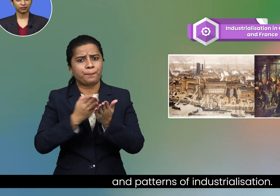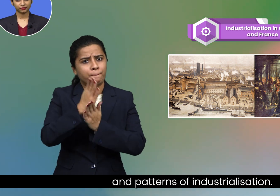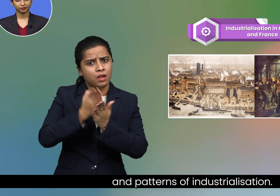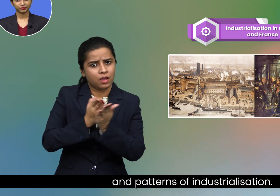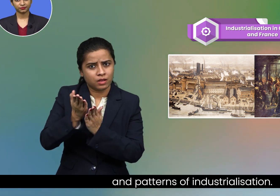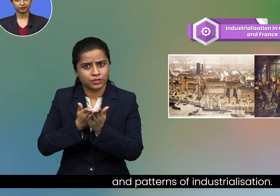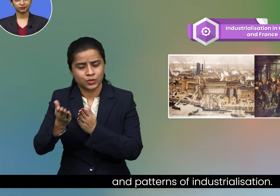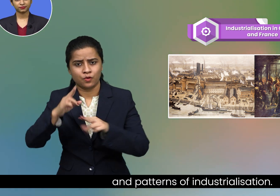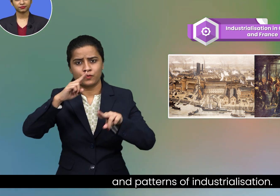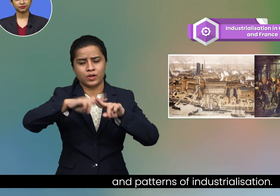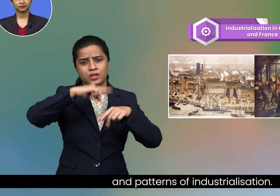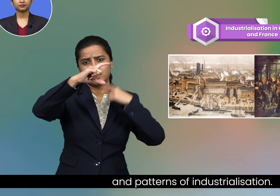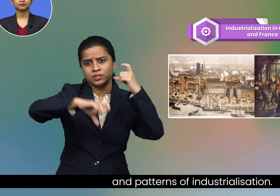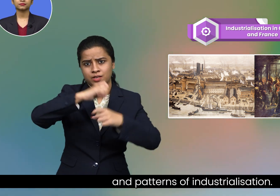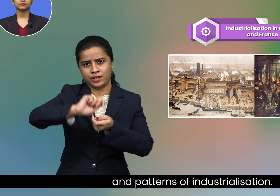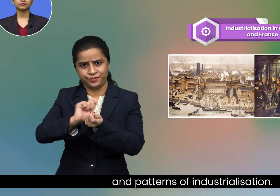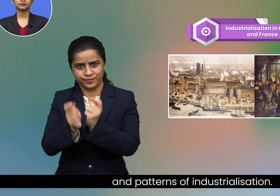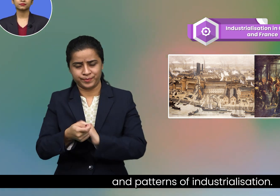industrialization.